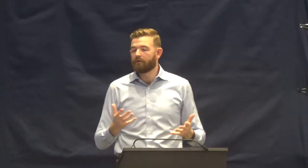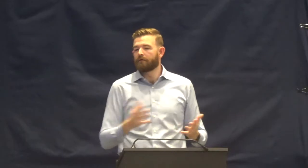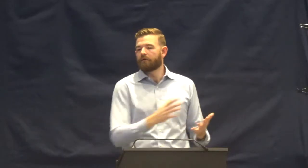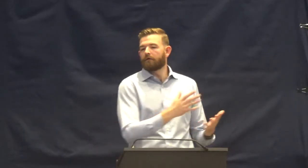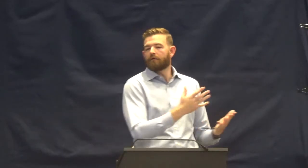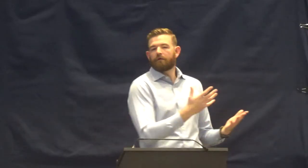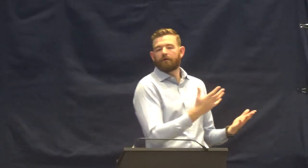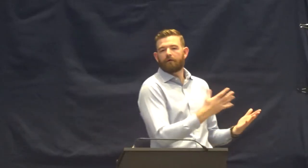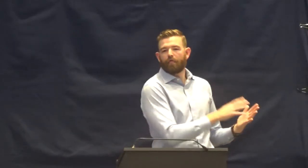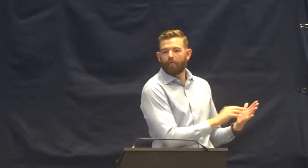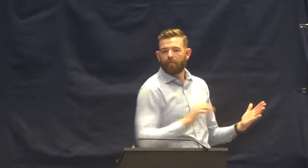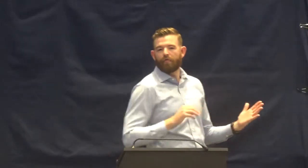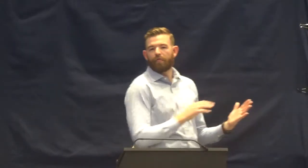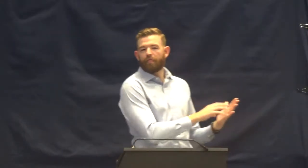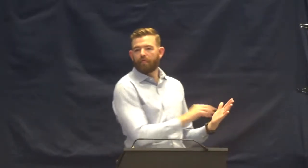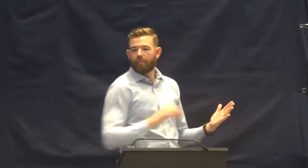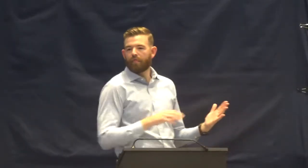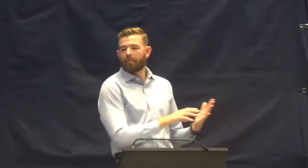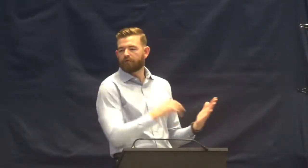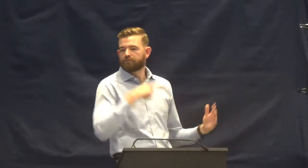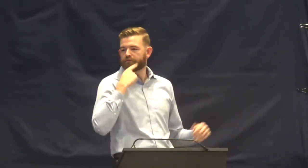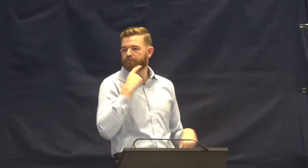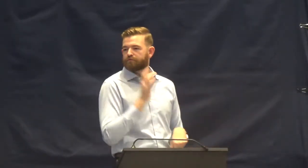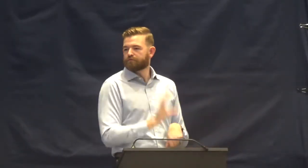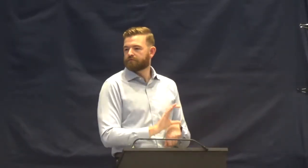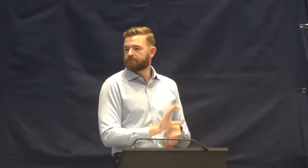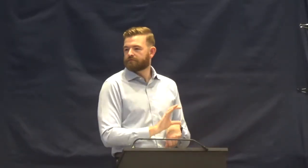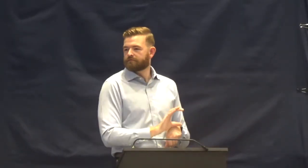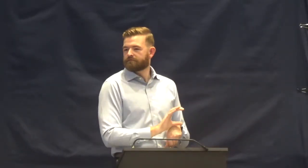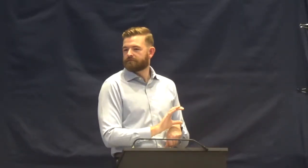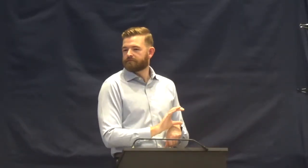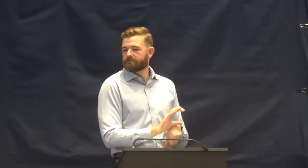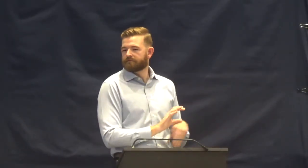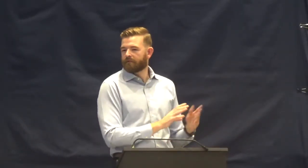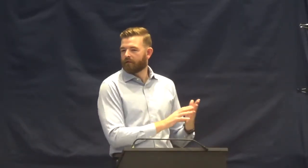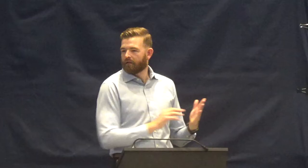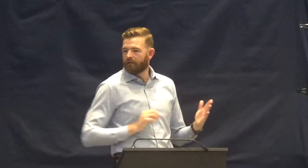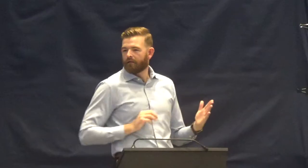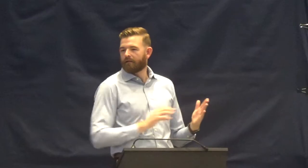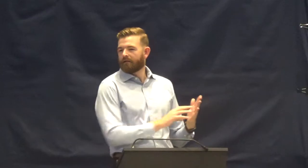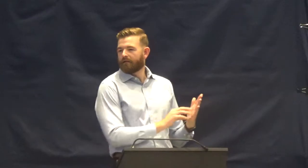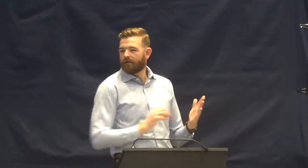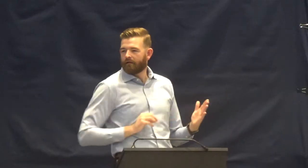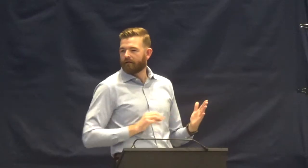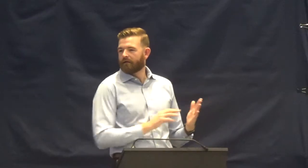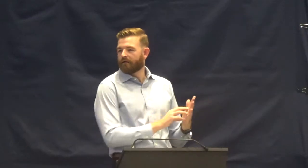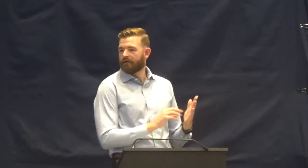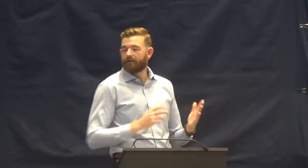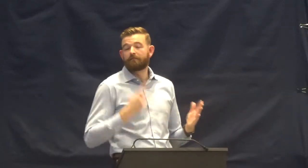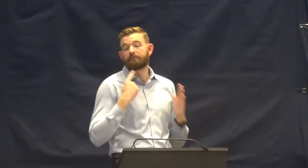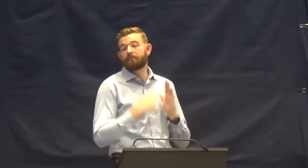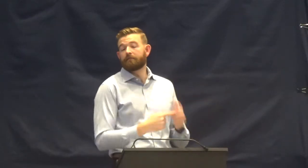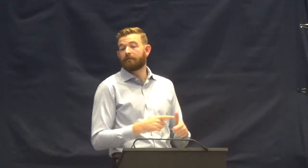But one common denominator of all deaf churches is that they take and